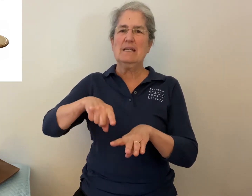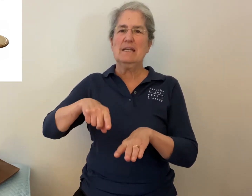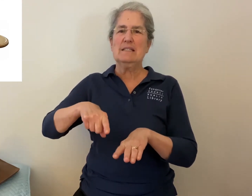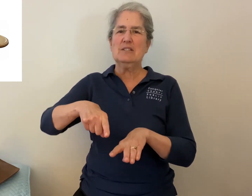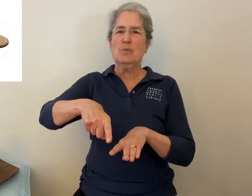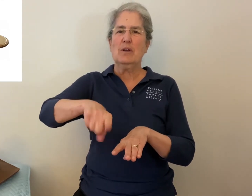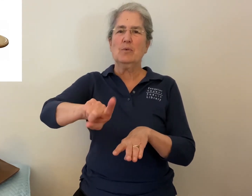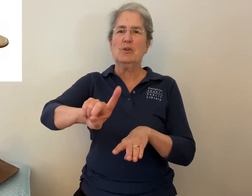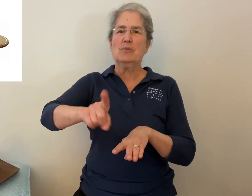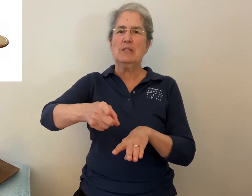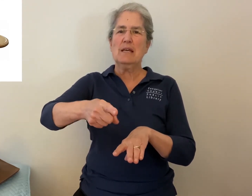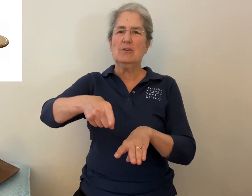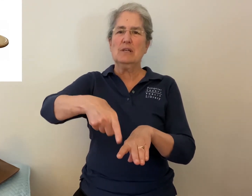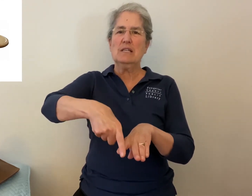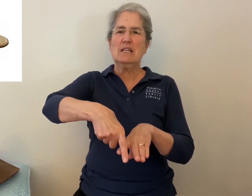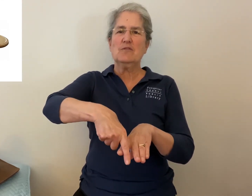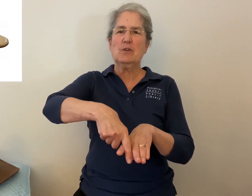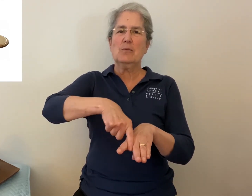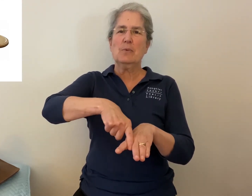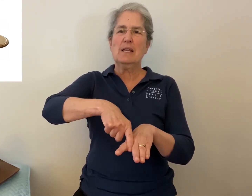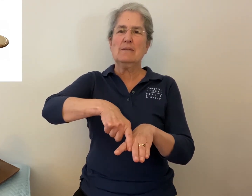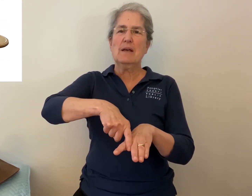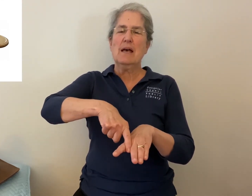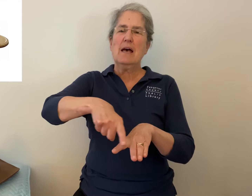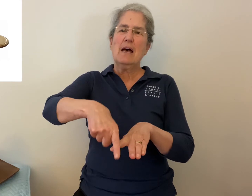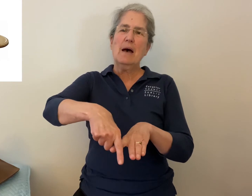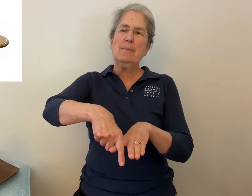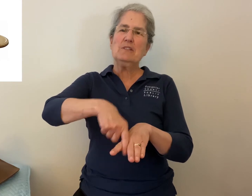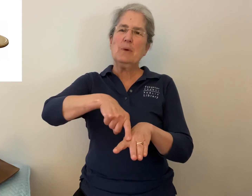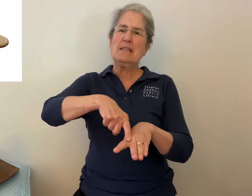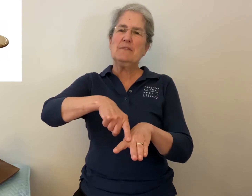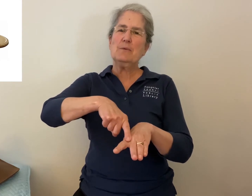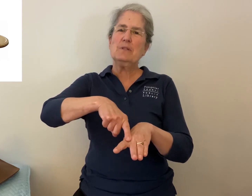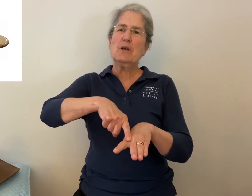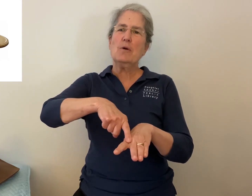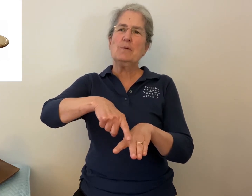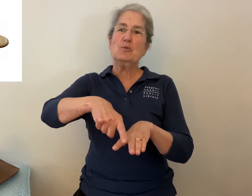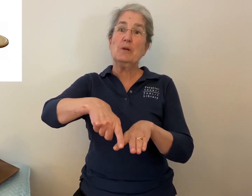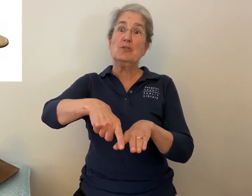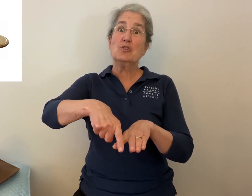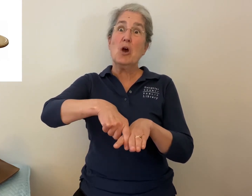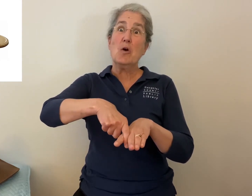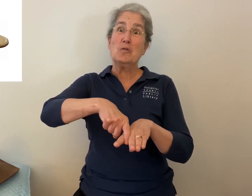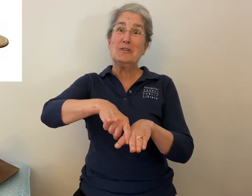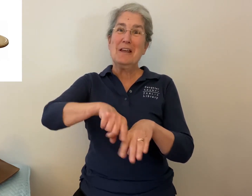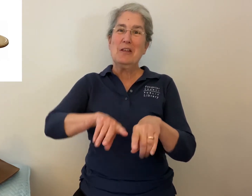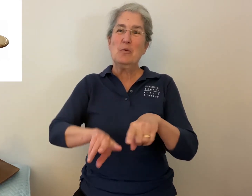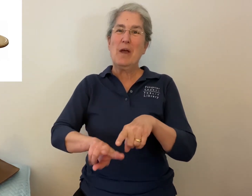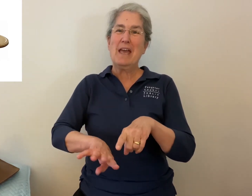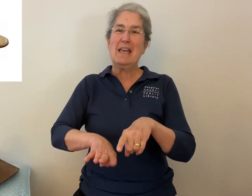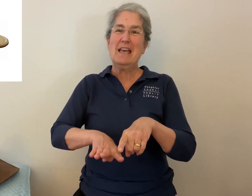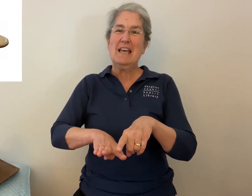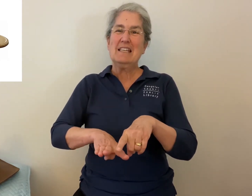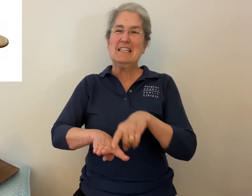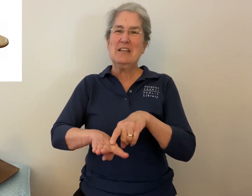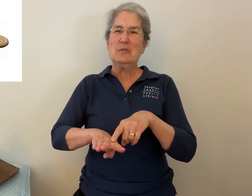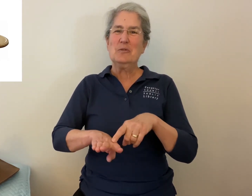is this one where you take your index finger and bring it up this way as if it was going between your toes, the way sandals